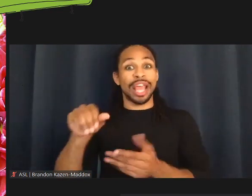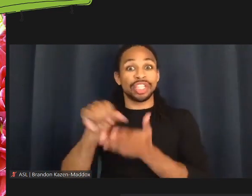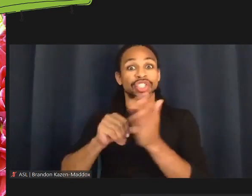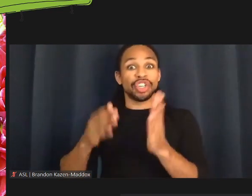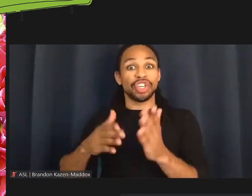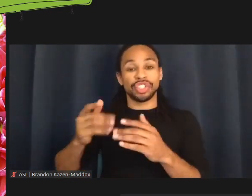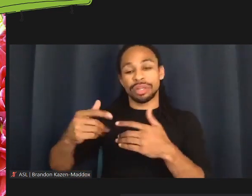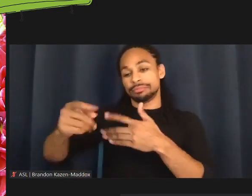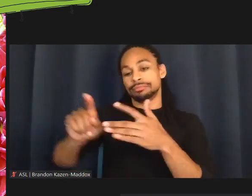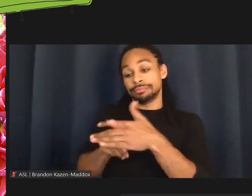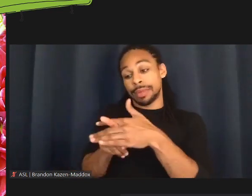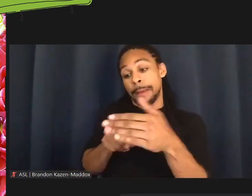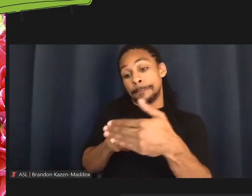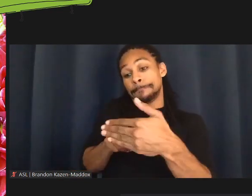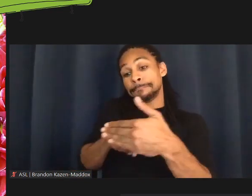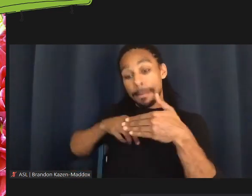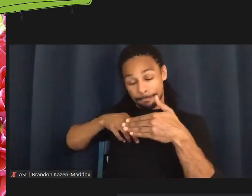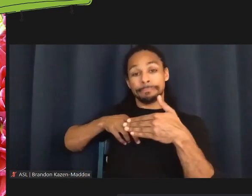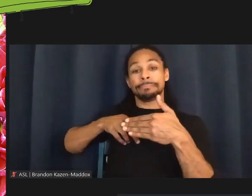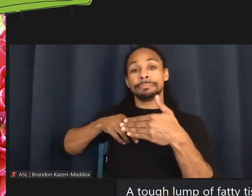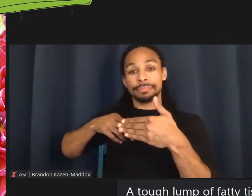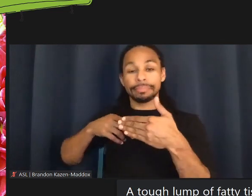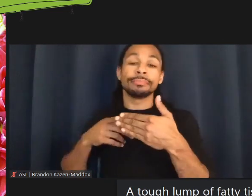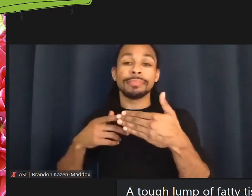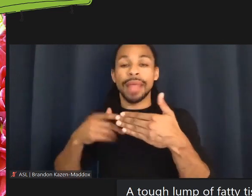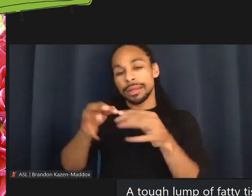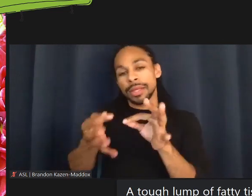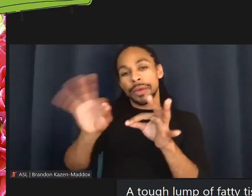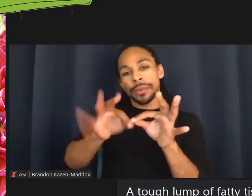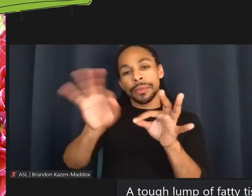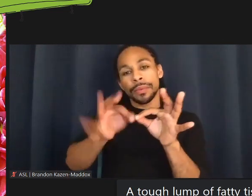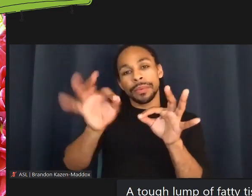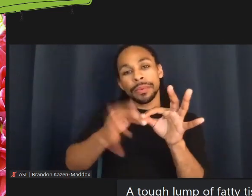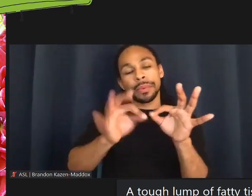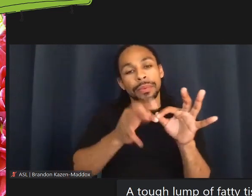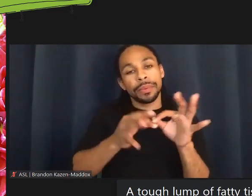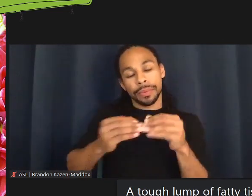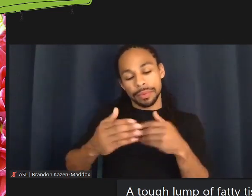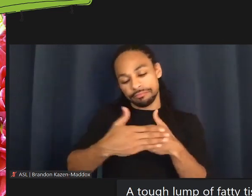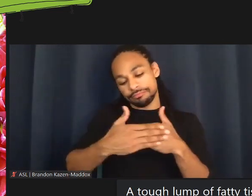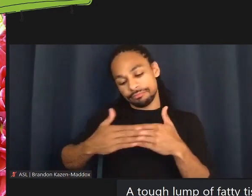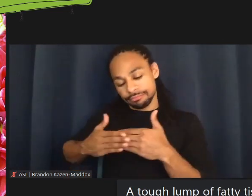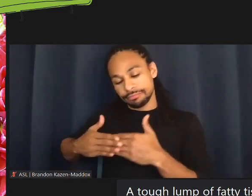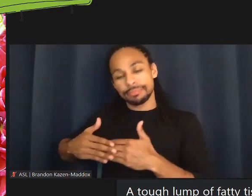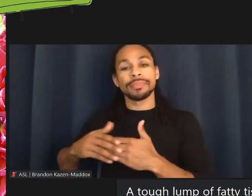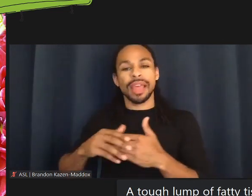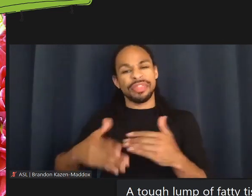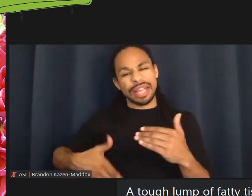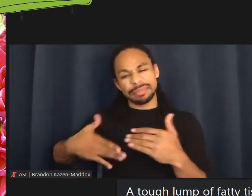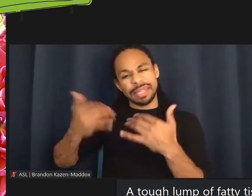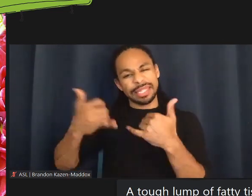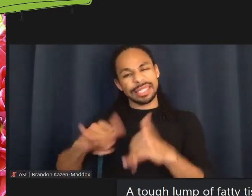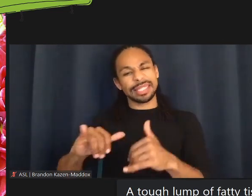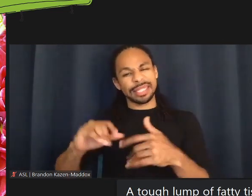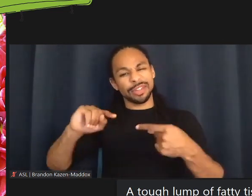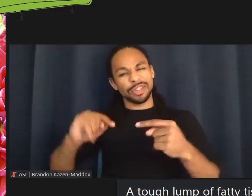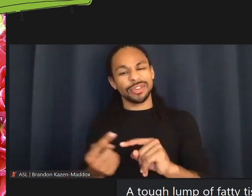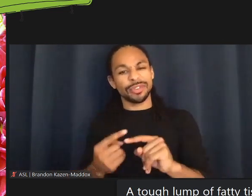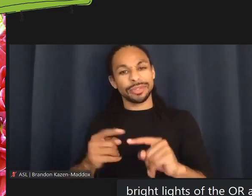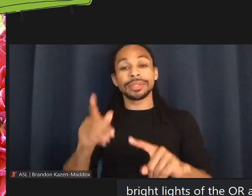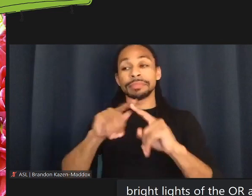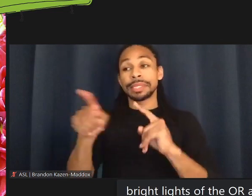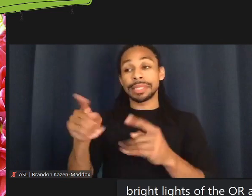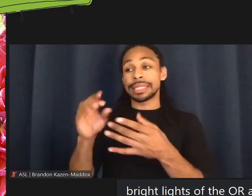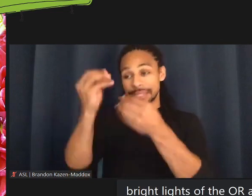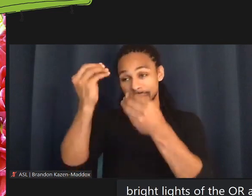skin closed with fiber figure eights. The sutures dissolved, but the space still aches. He tells me the strands are braided for greater tensile